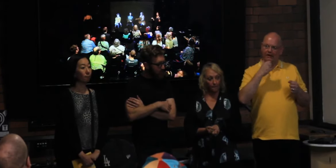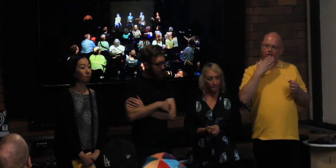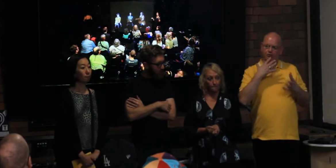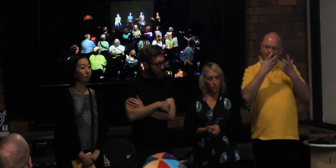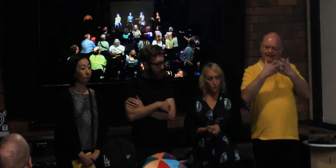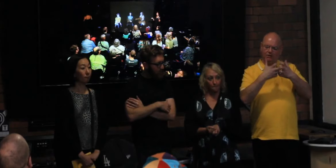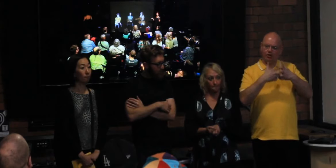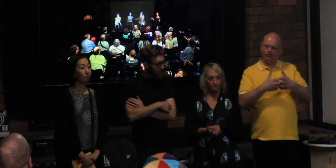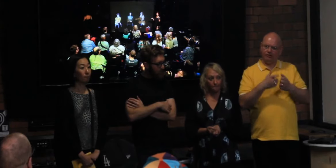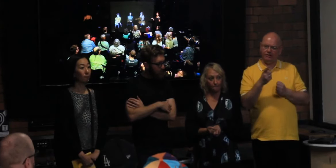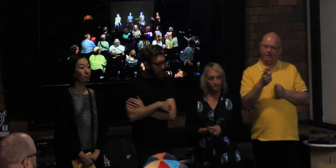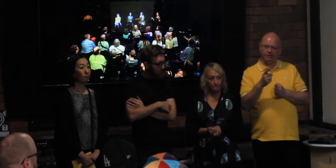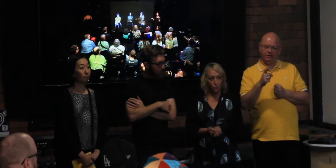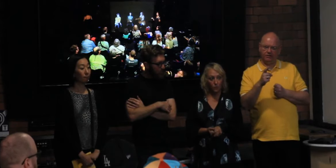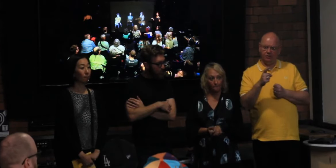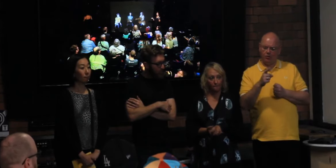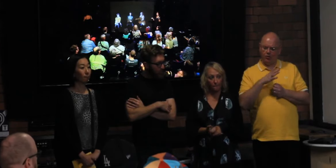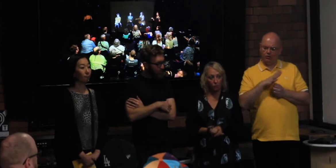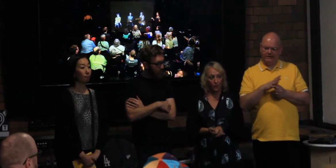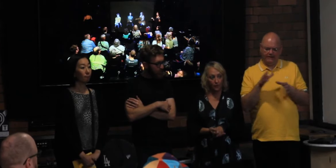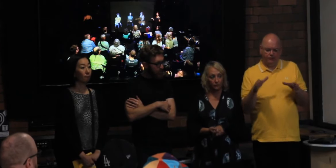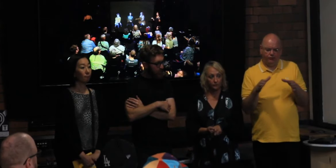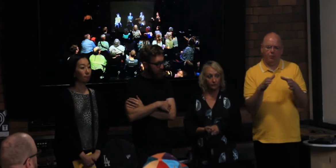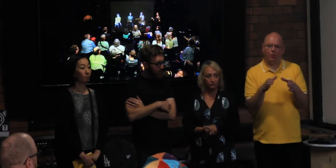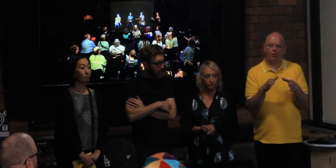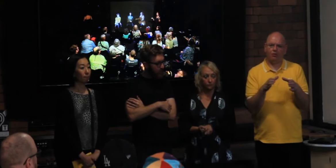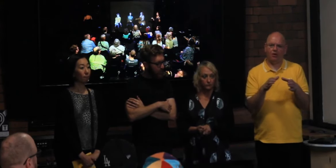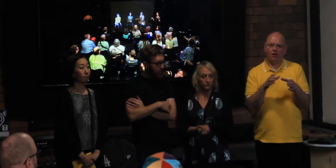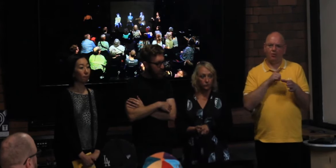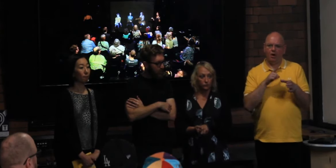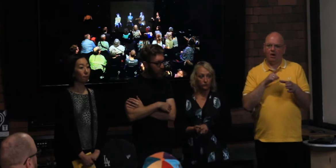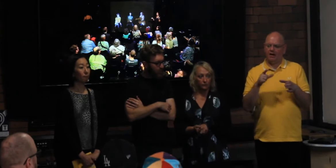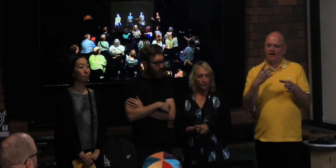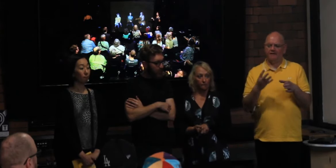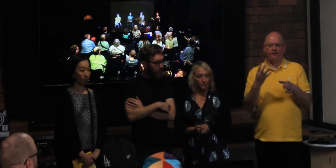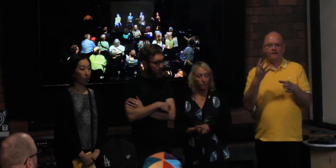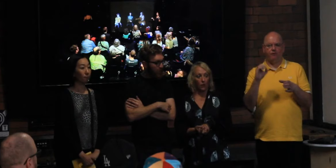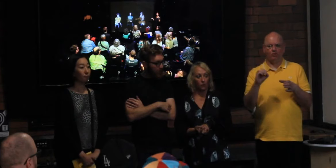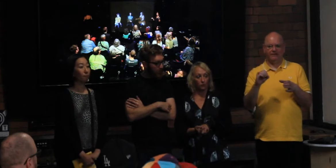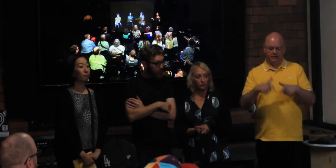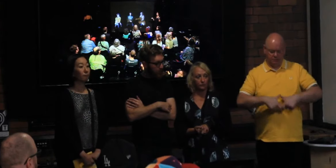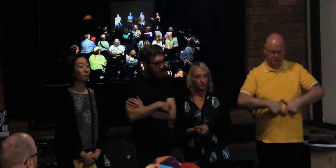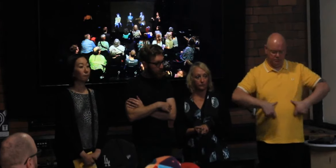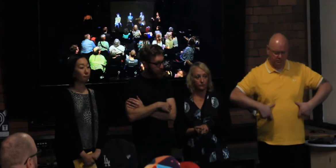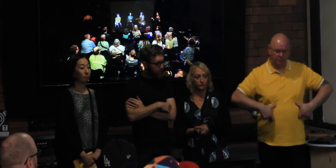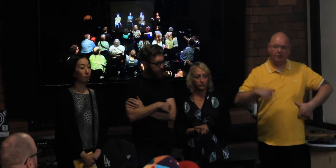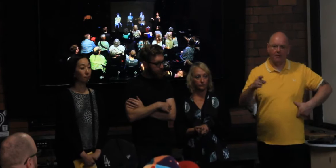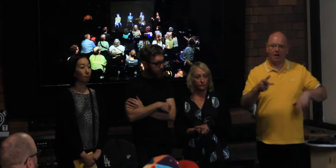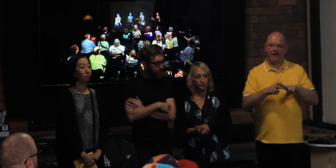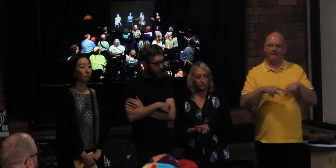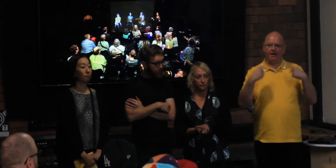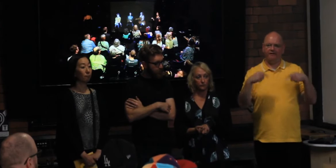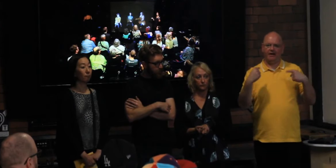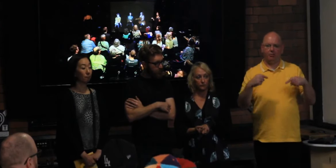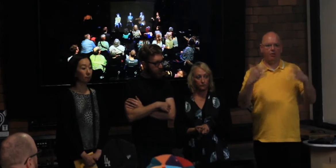experience? Because it was developed with the limitation of 40 devices, but if it was available, do you think it would